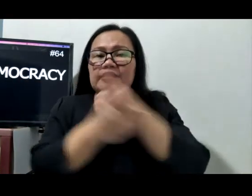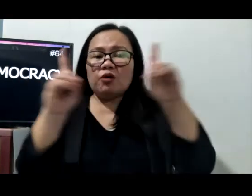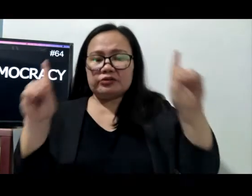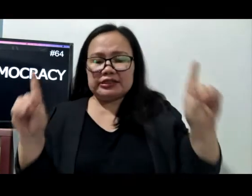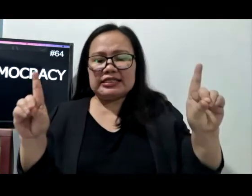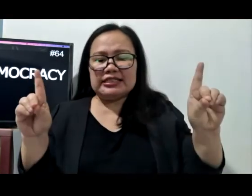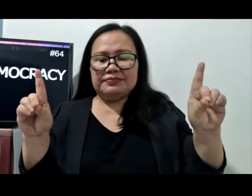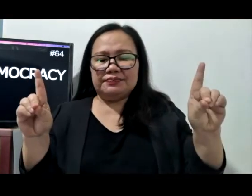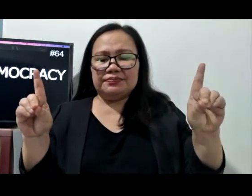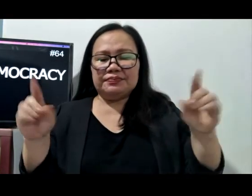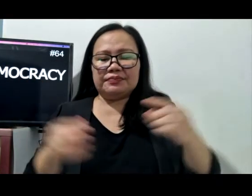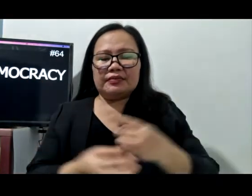democracy,